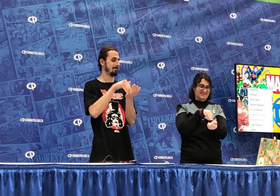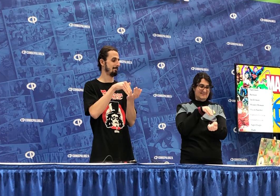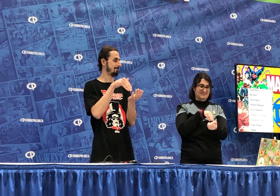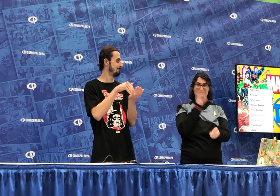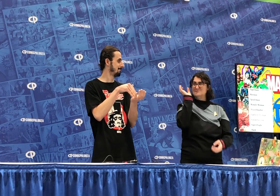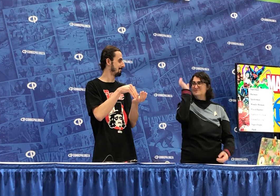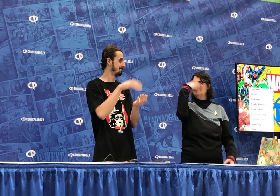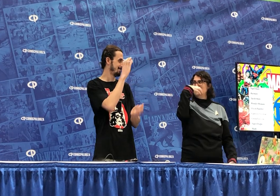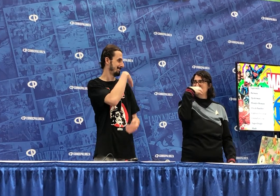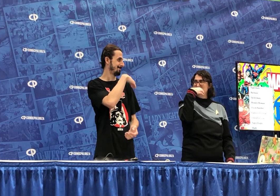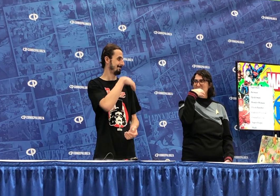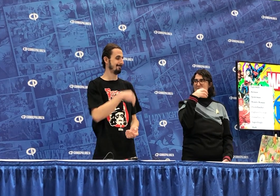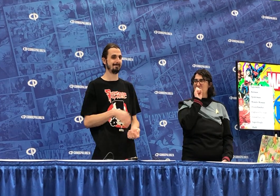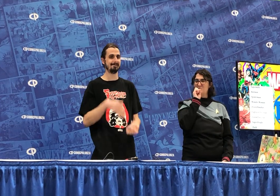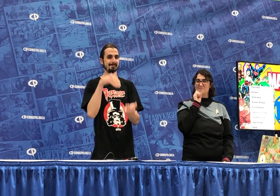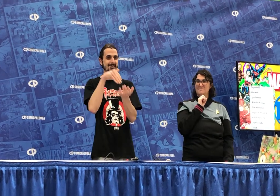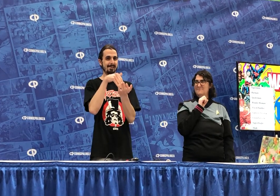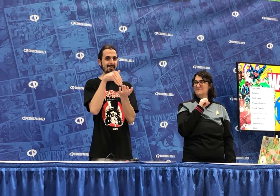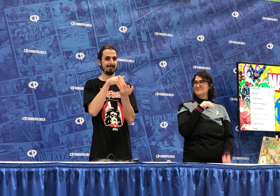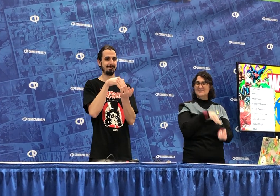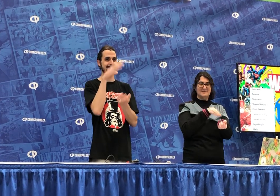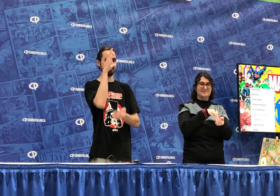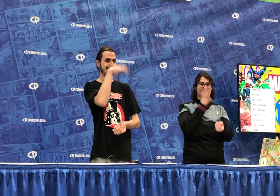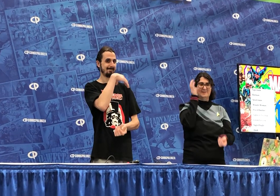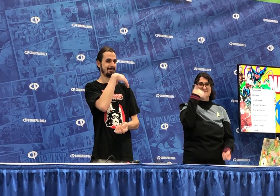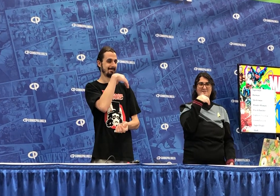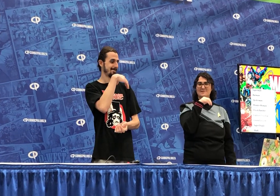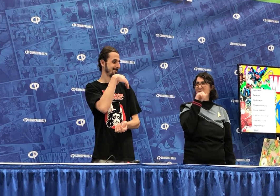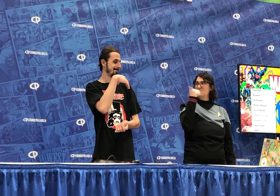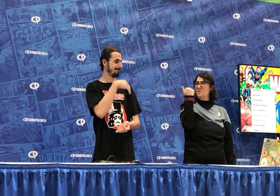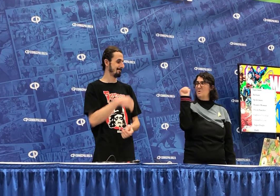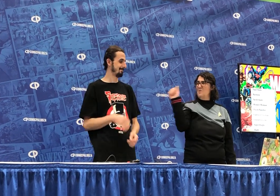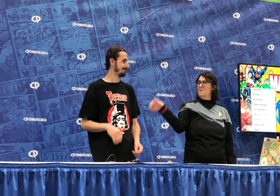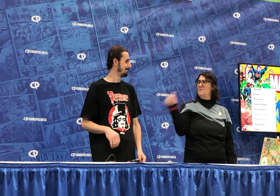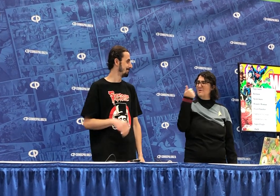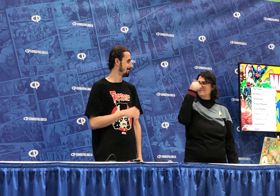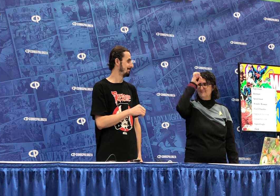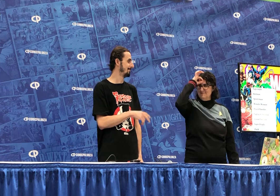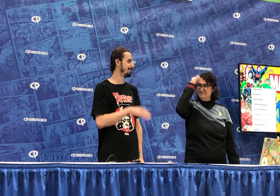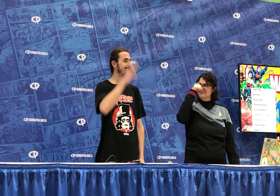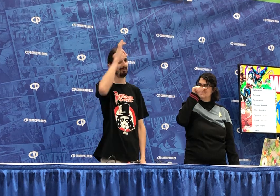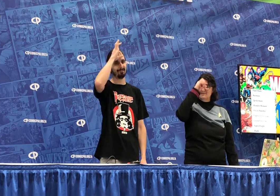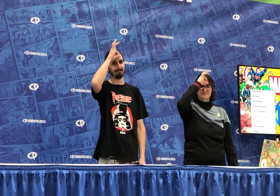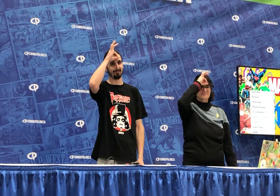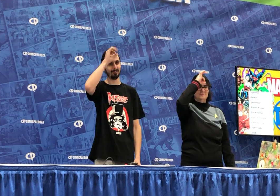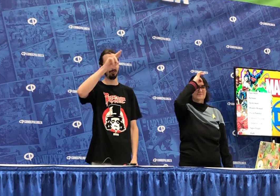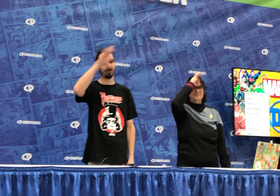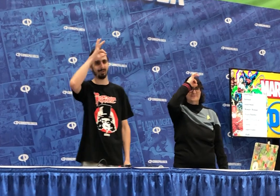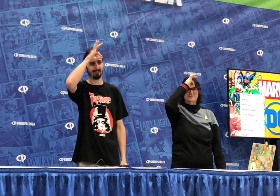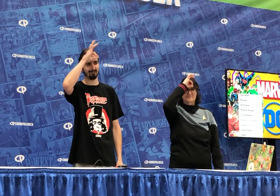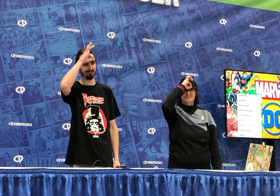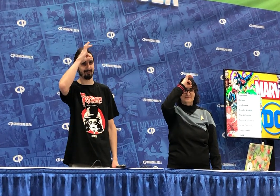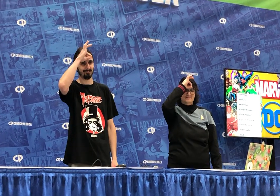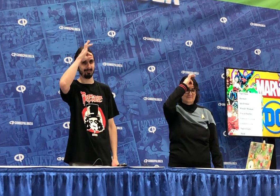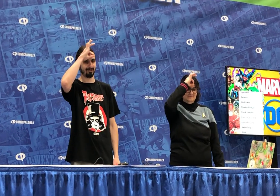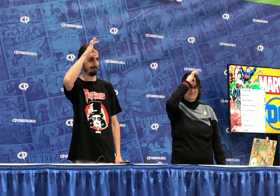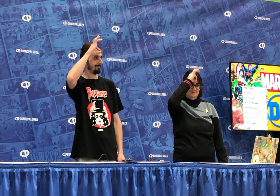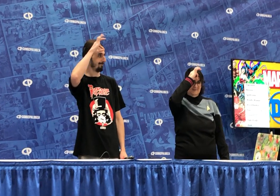Doctor Strange, so it's two words, doctor and then strange. She's saying, or you could also show on the